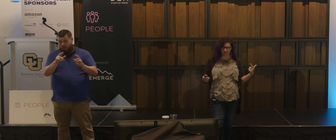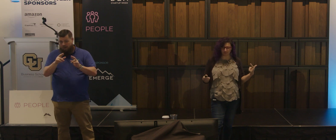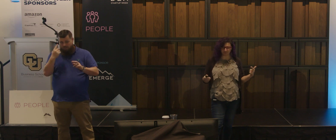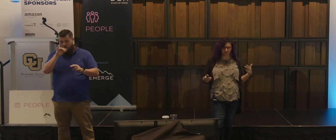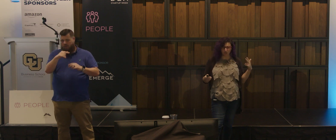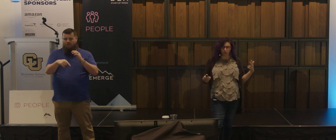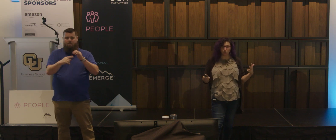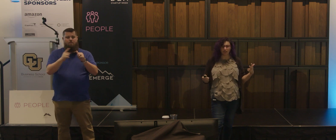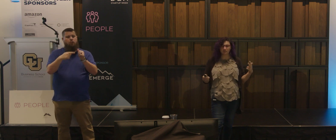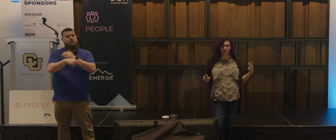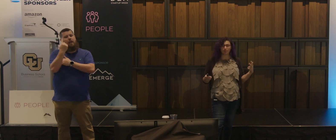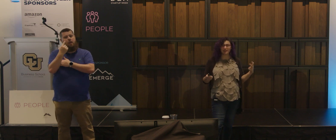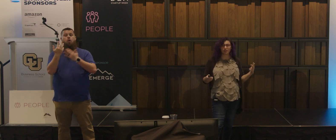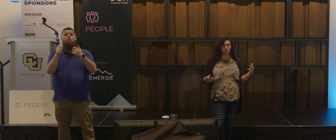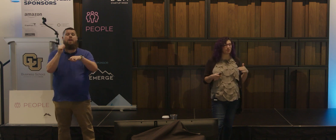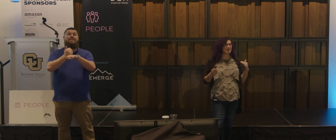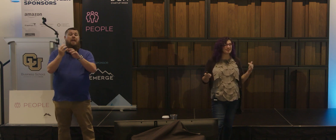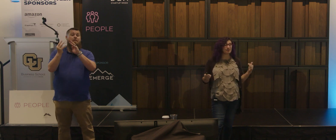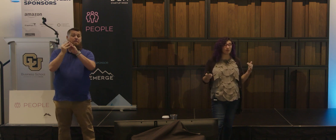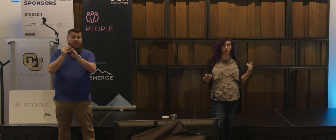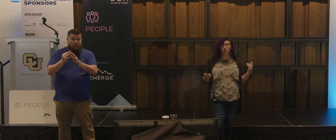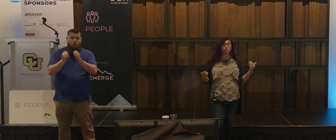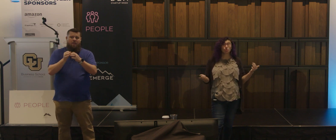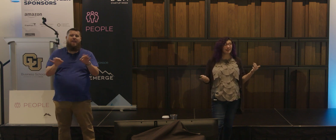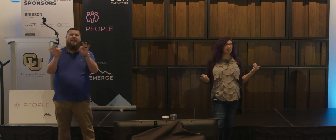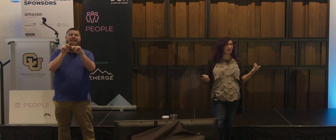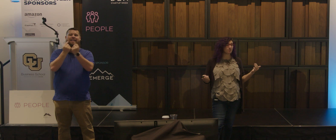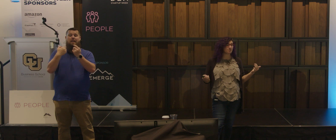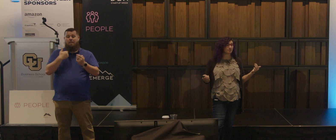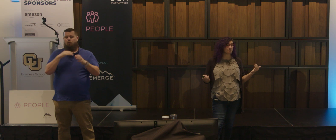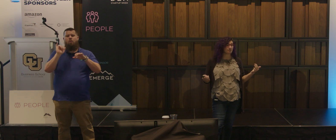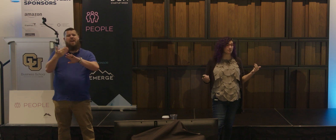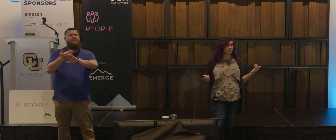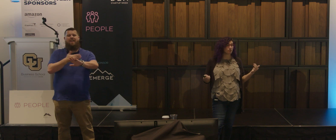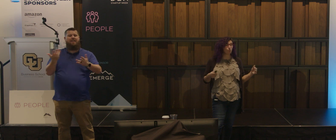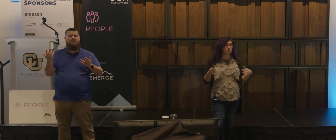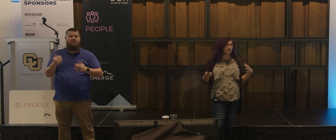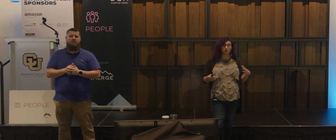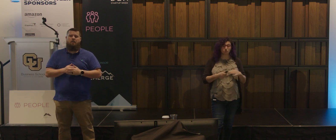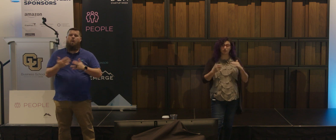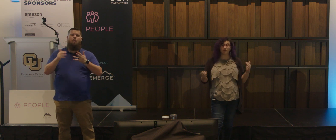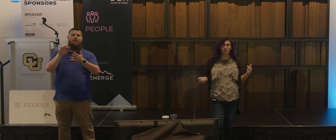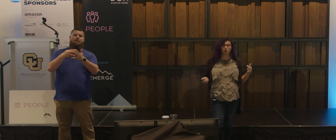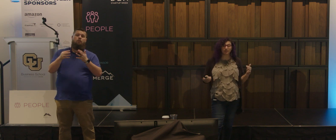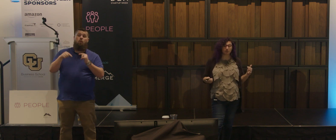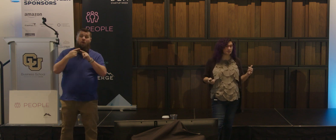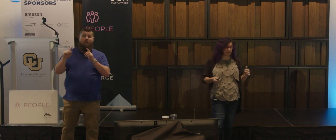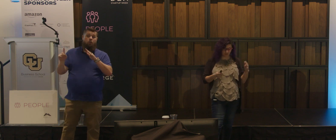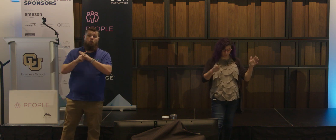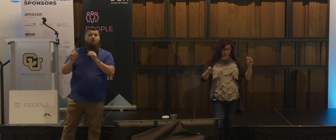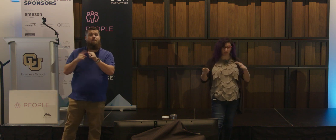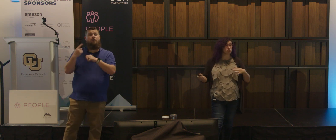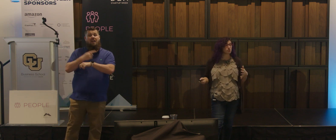ready to go for them? You want to set up meetings with the key team members. Do that in advance. What's that schedule? So that when they show up on the